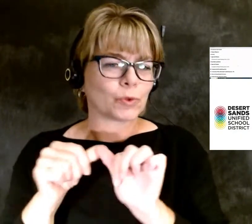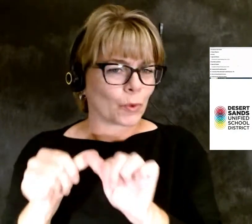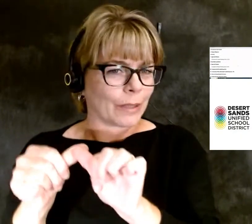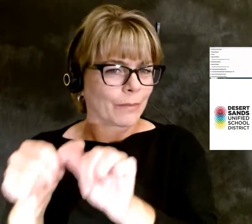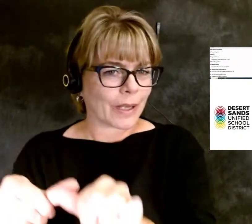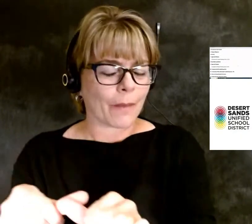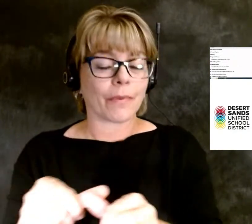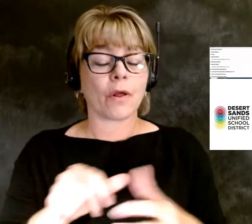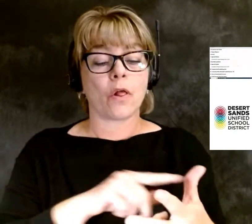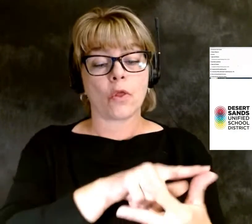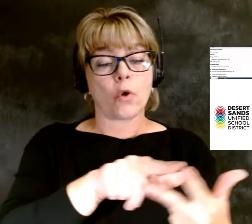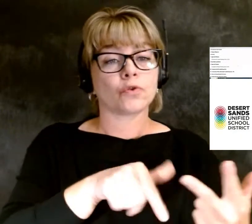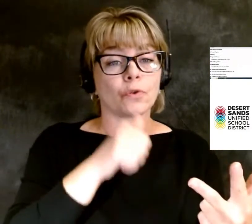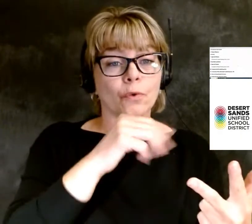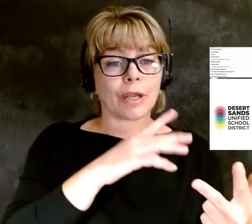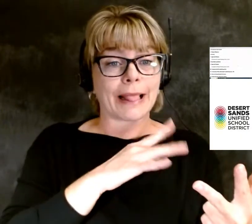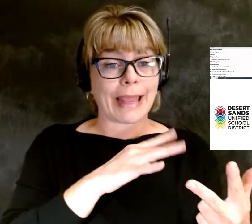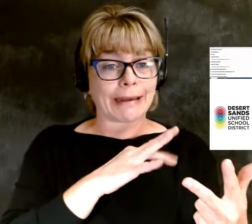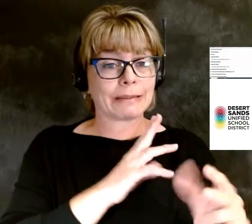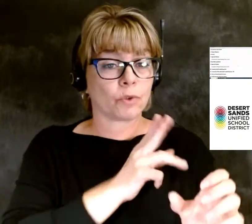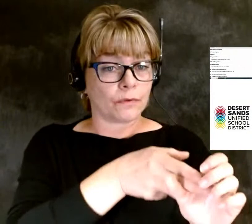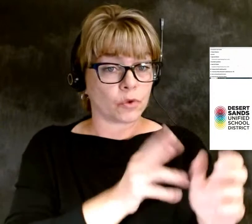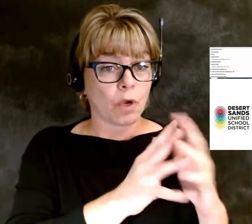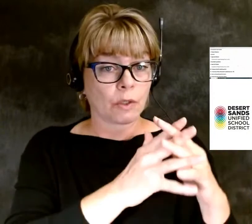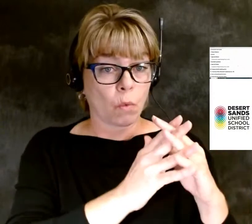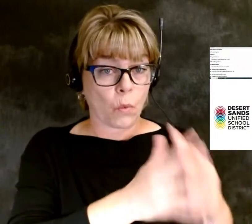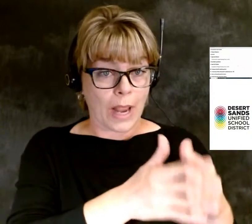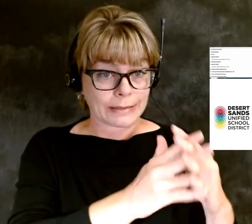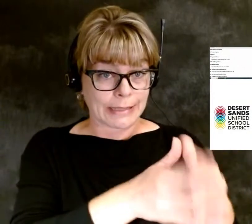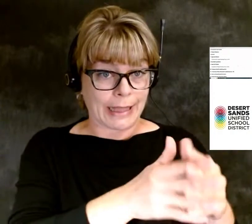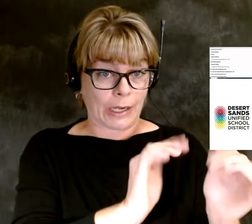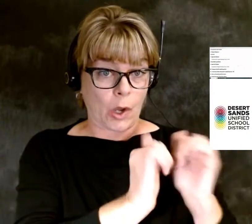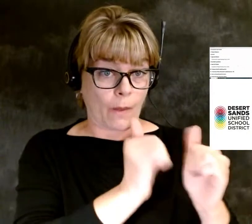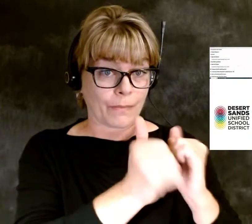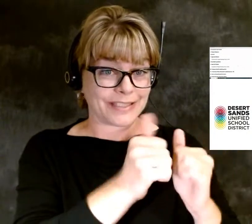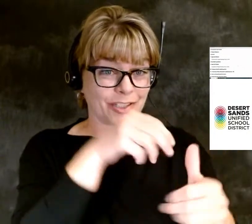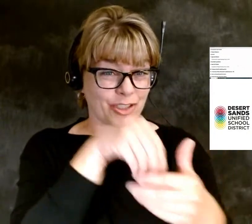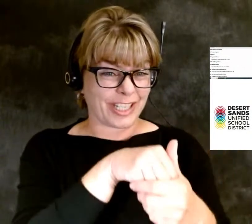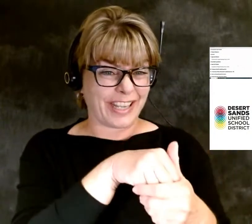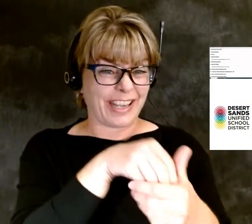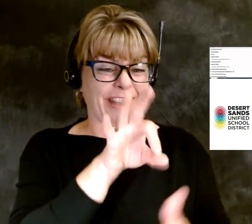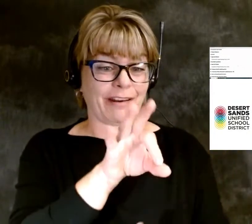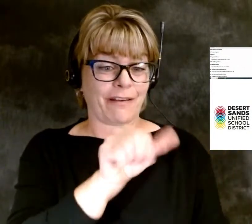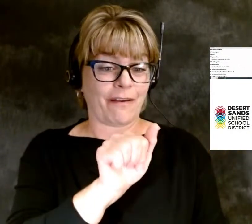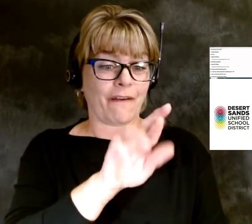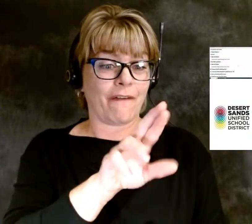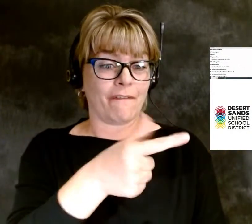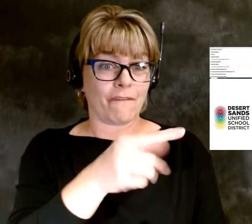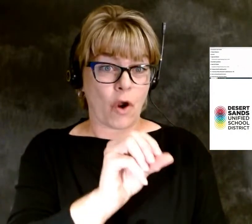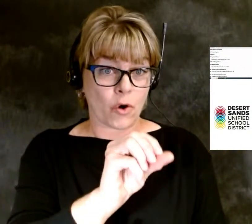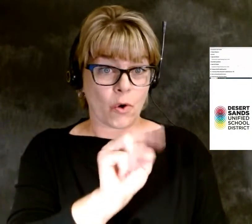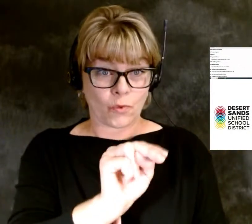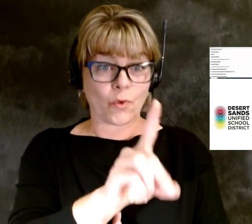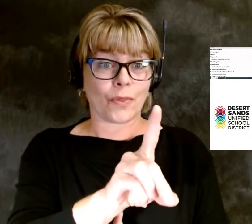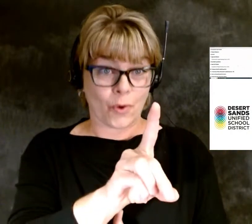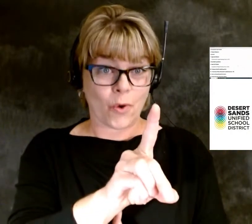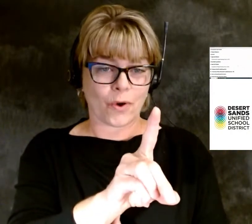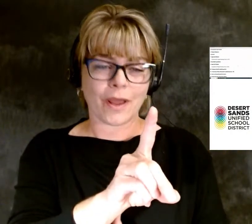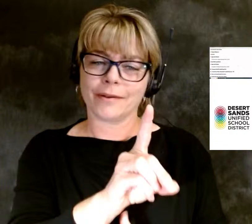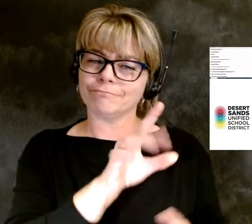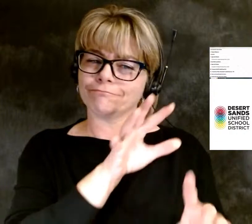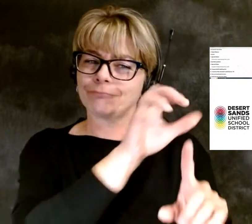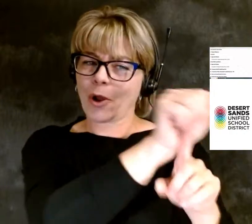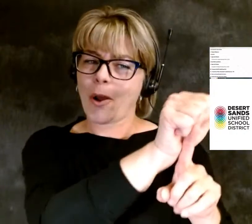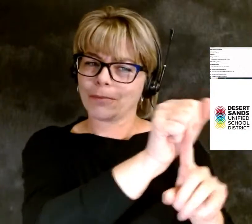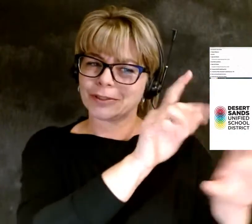are going on to wrestling in Fargo, that's an amazing accomplishment. And also the baseball team at Shadow, you